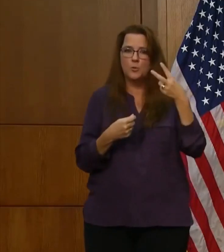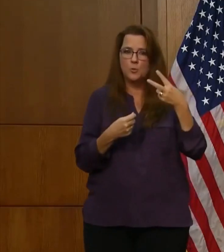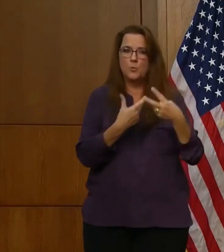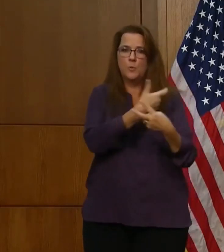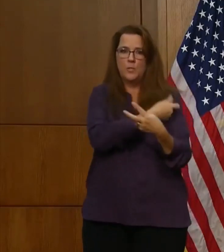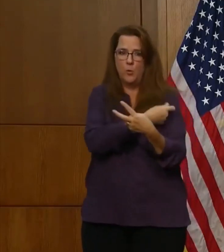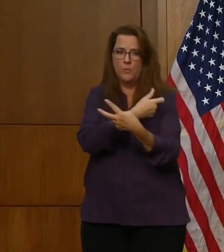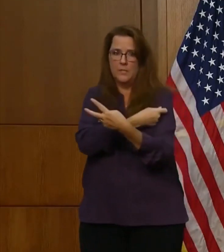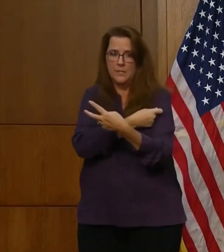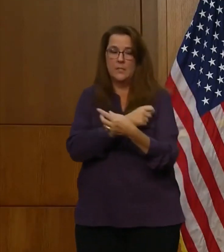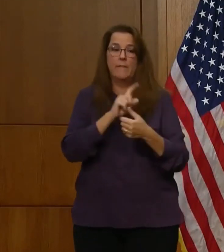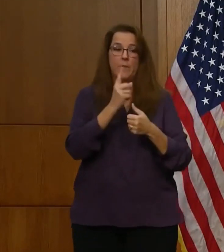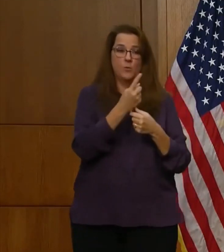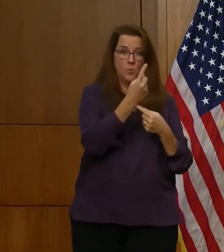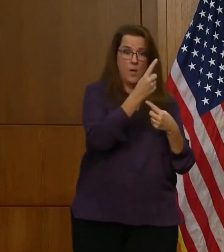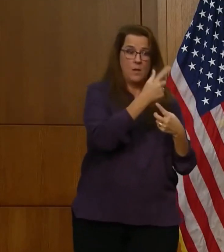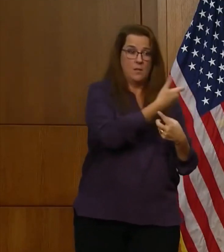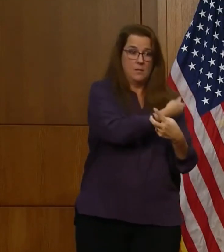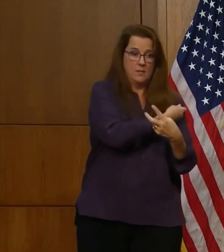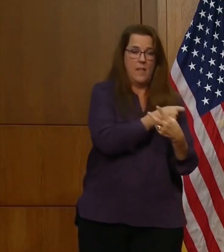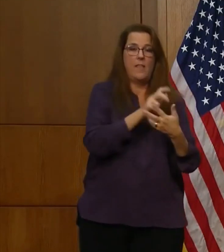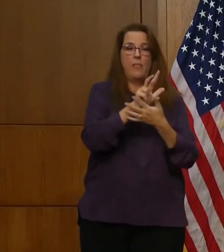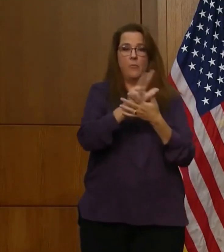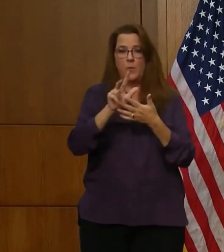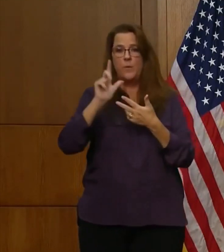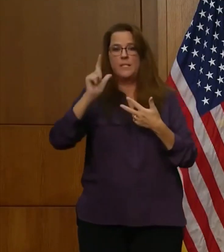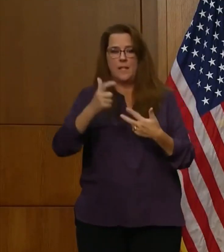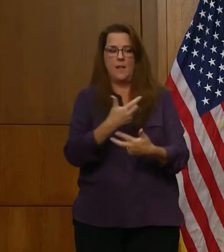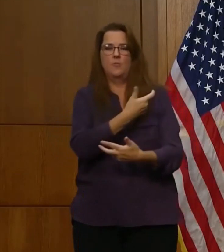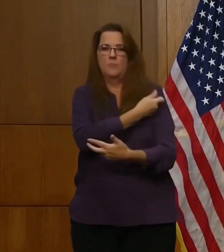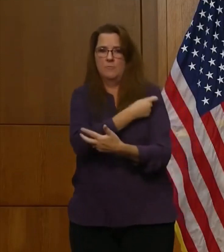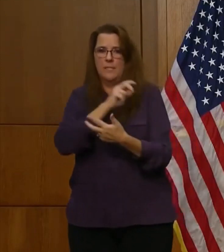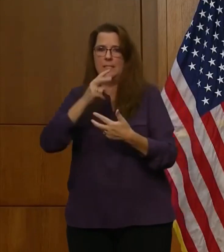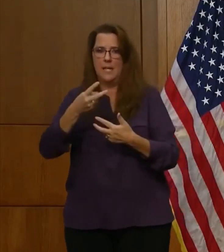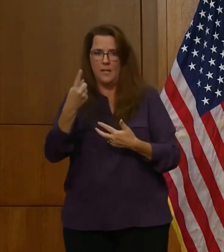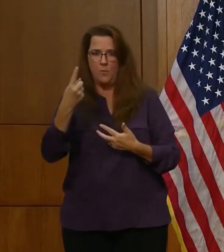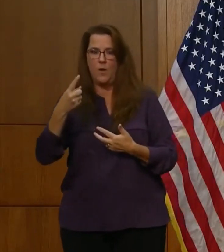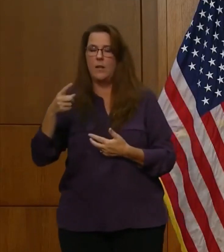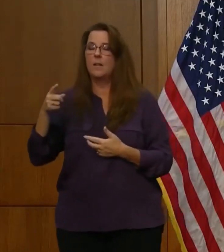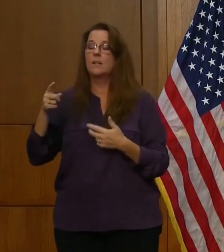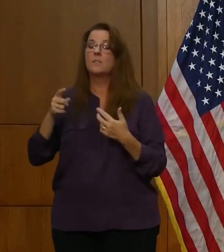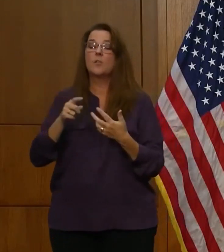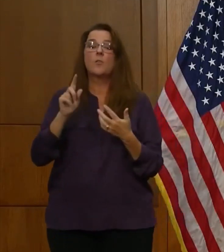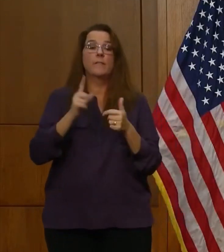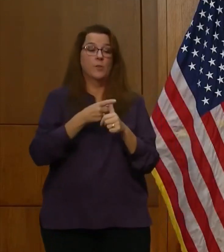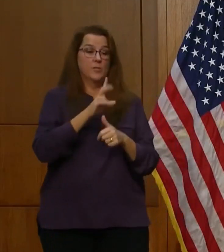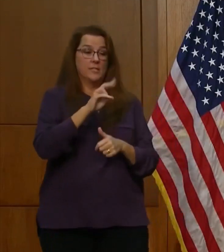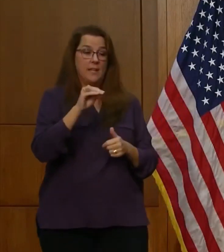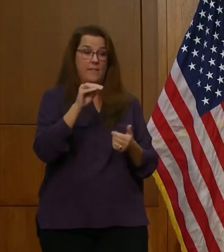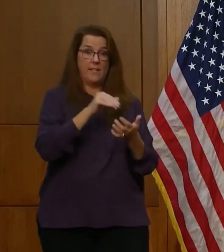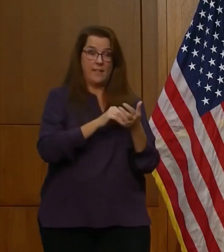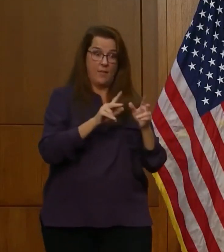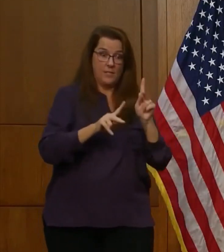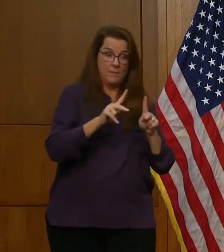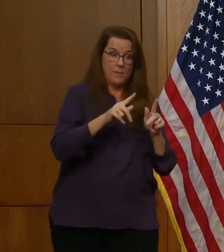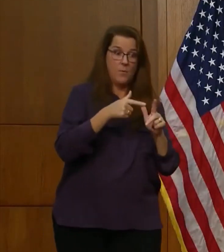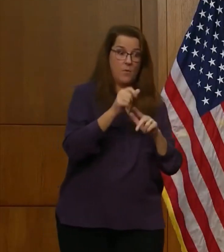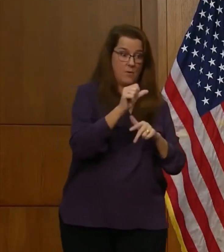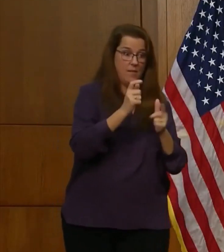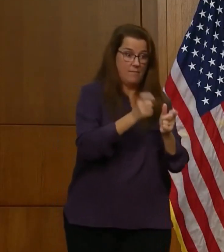weeks apart. Pfizer will ship the second doses in time for those 70,000 people to receive